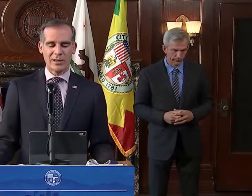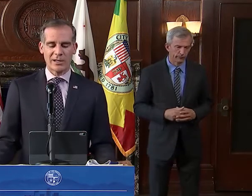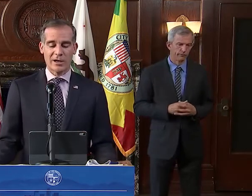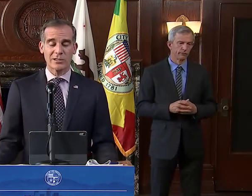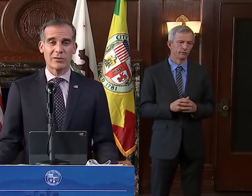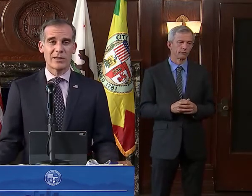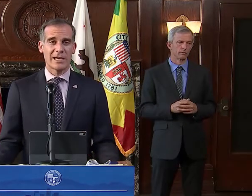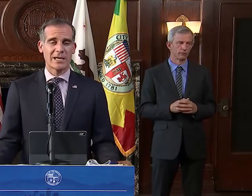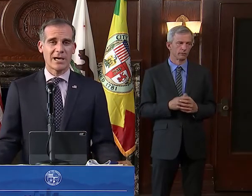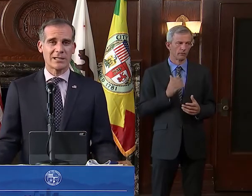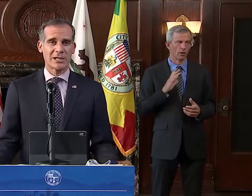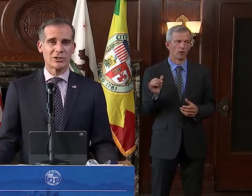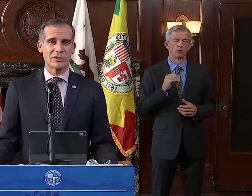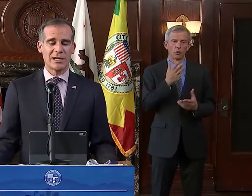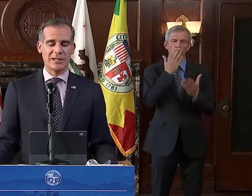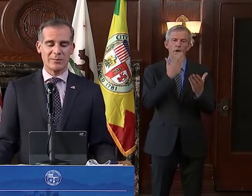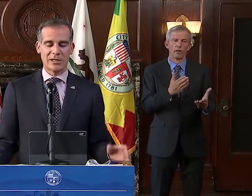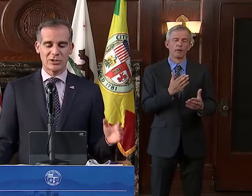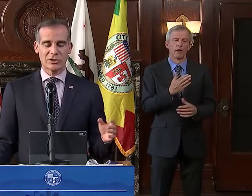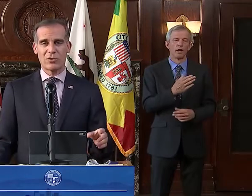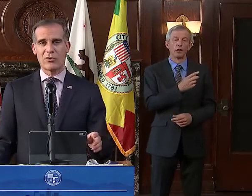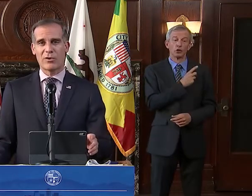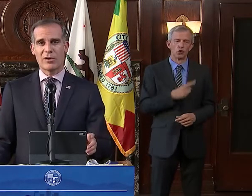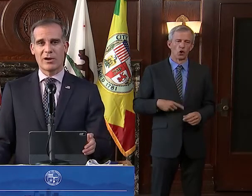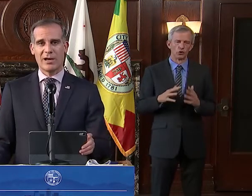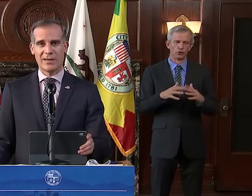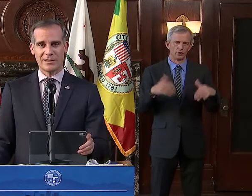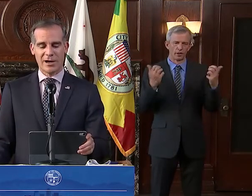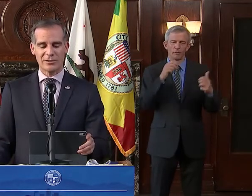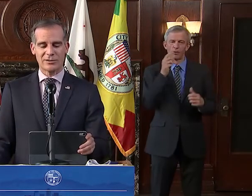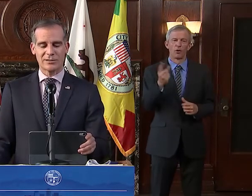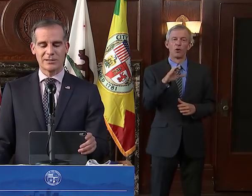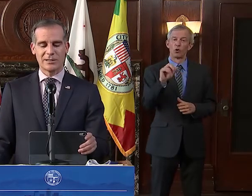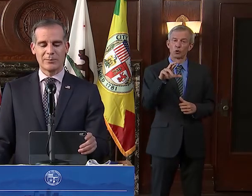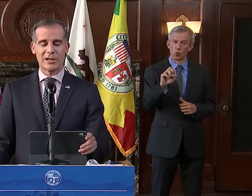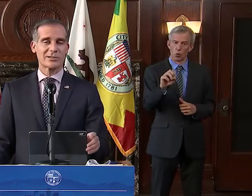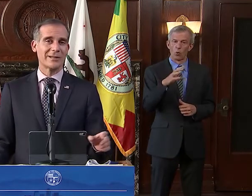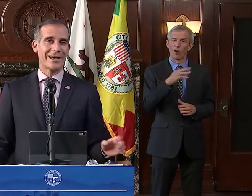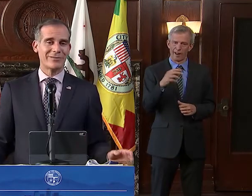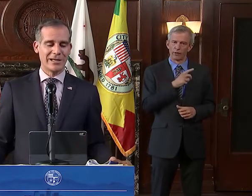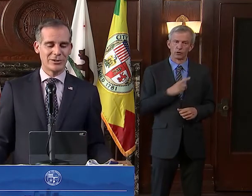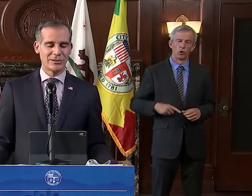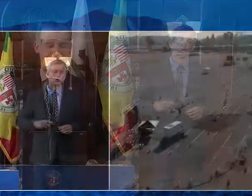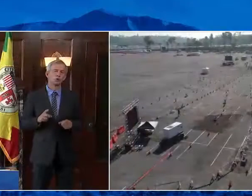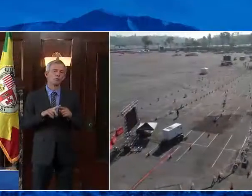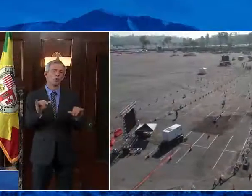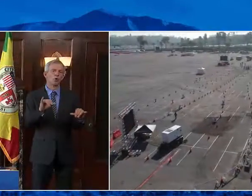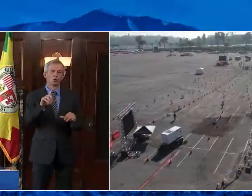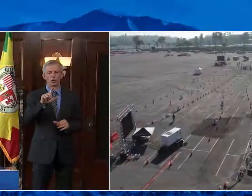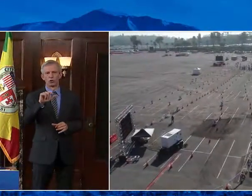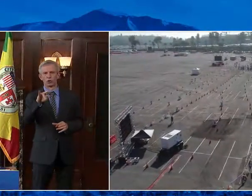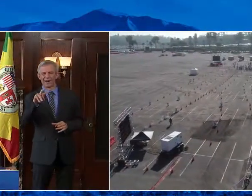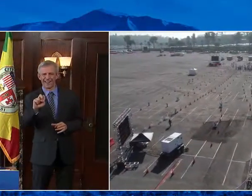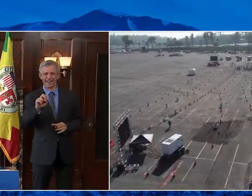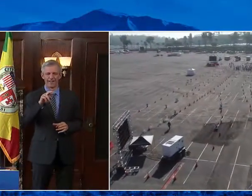I want to also thank at Dodger Stadium not just CORE and the Dodgers, but also Live Nation